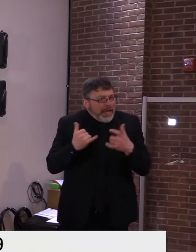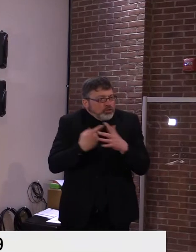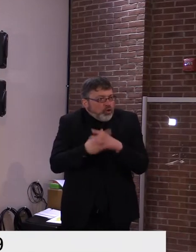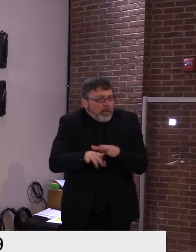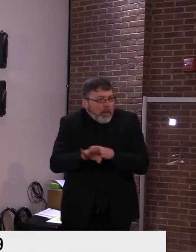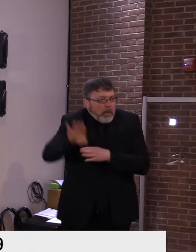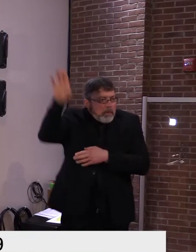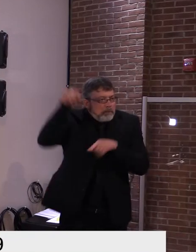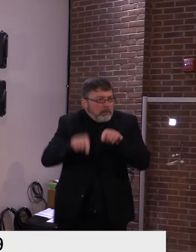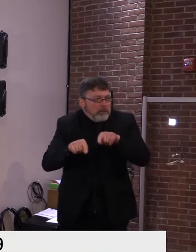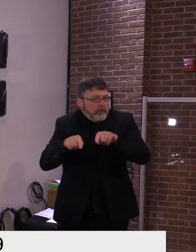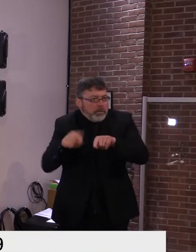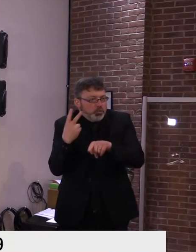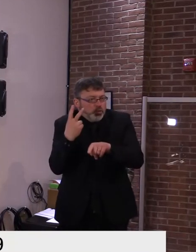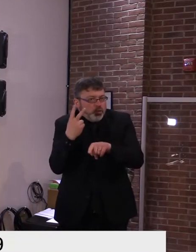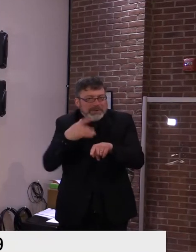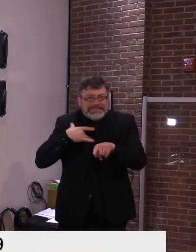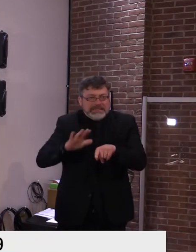really